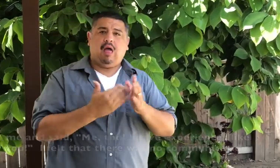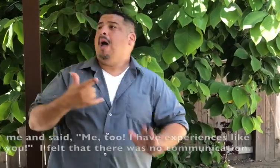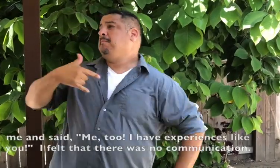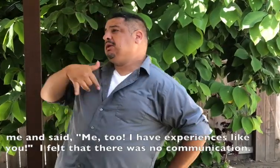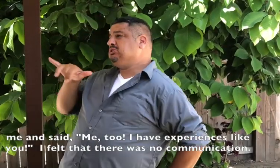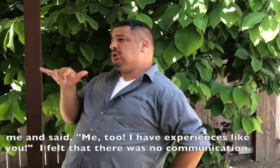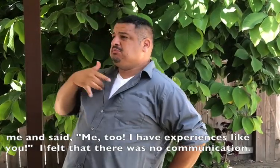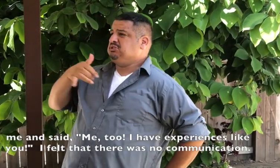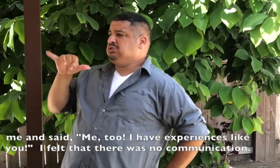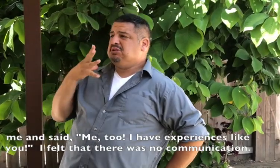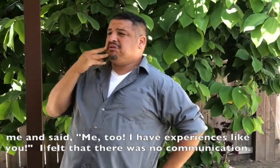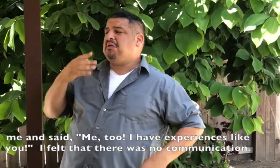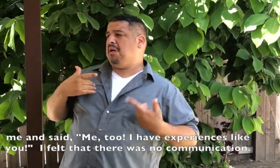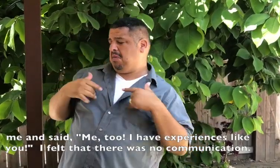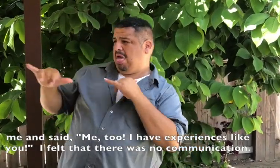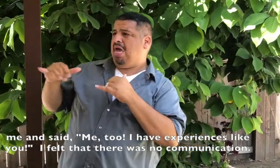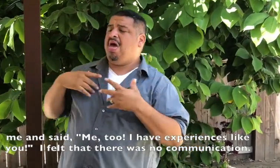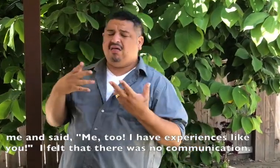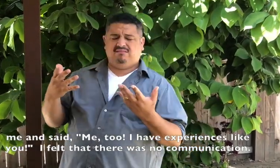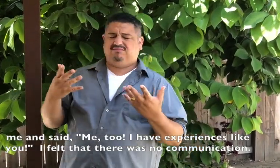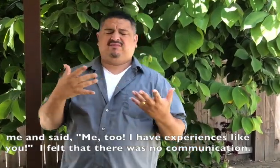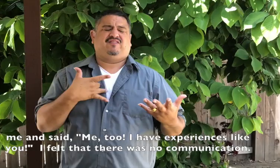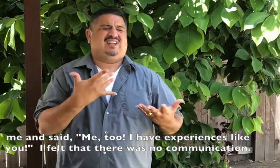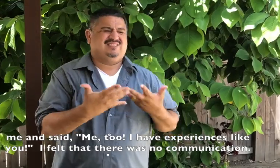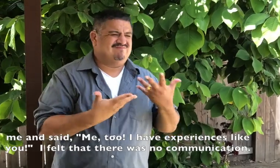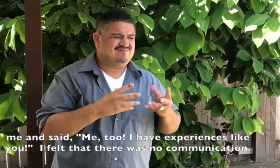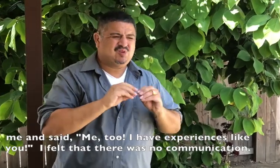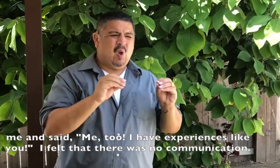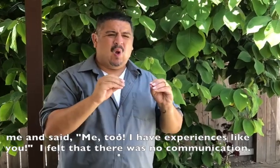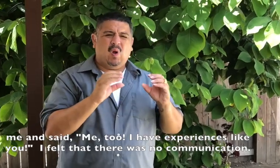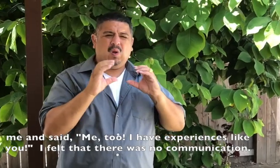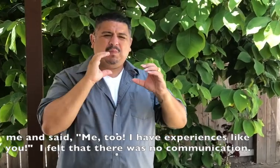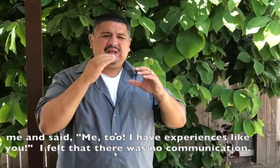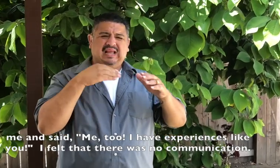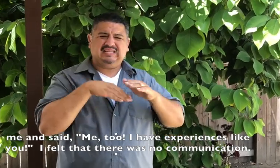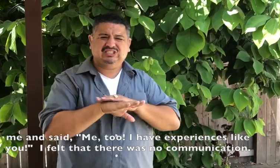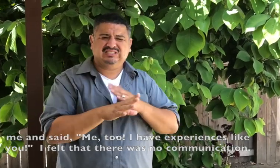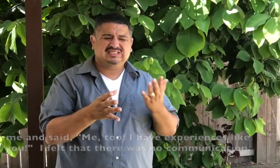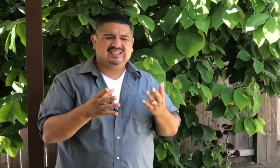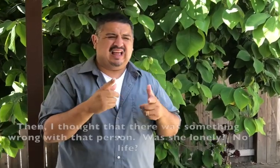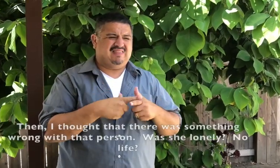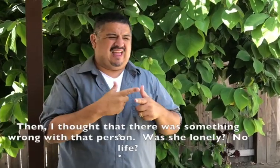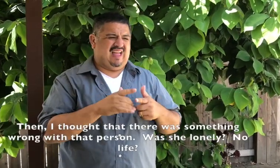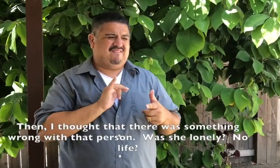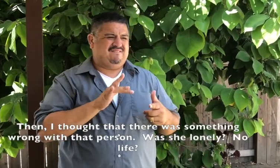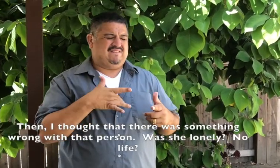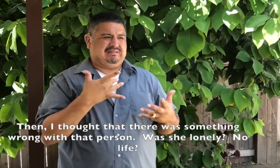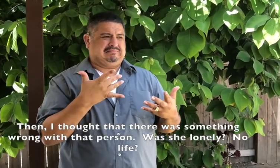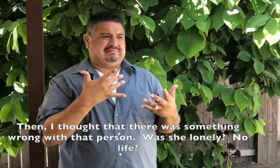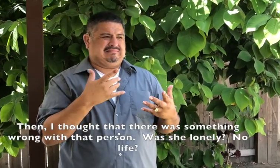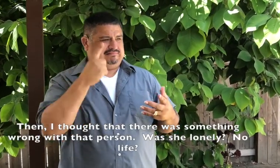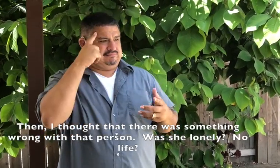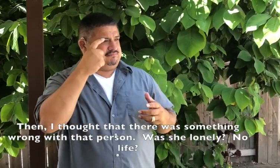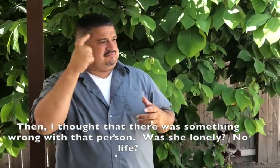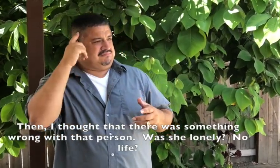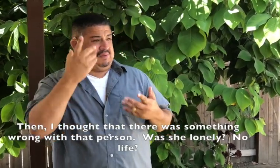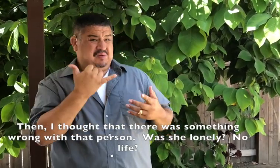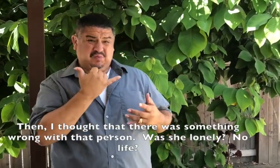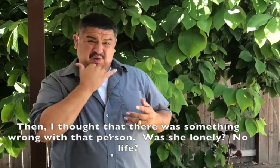tell stories, she'd interrupt and say, oh, me too, me too. I've experienced like that too. And I felt like there was no communication, and then I thought to myself, was